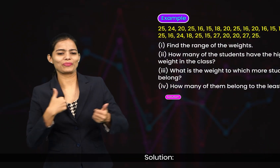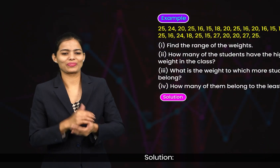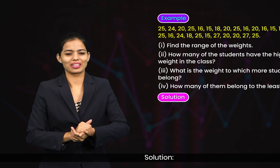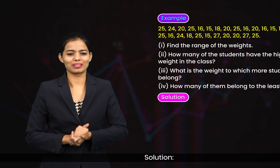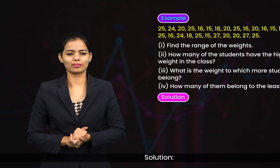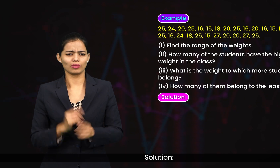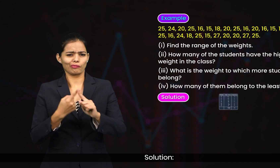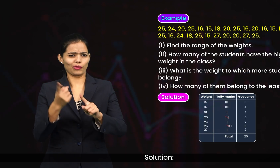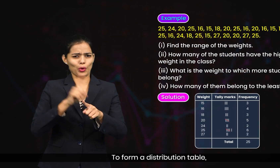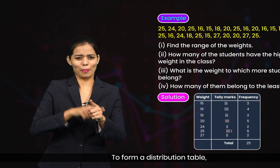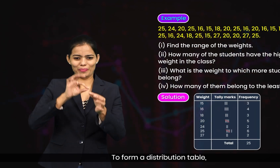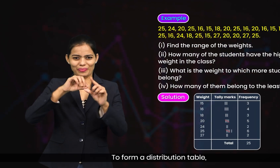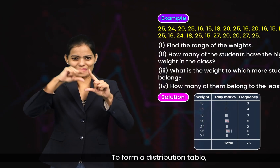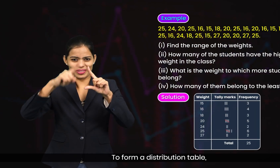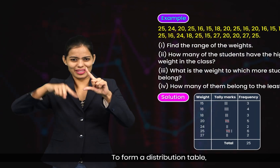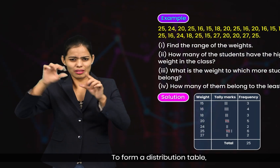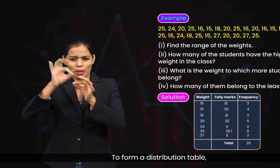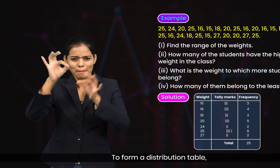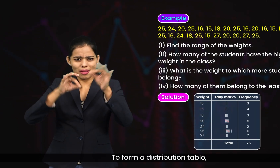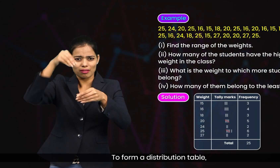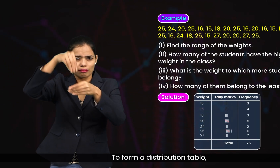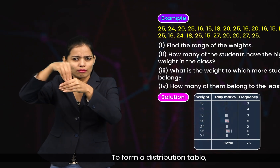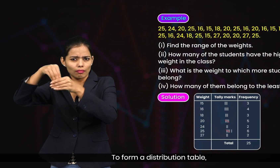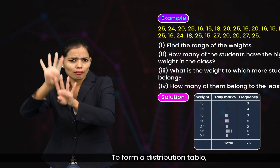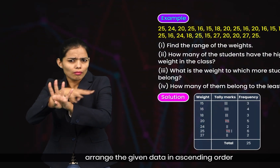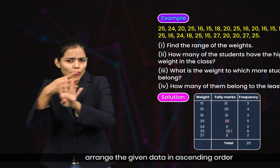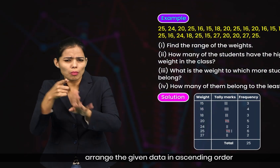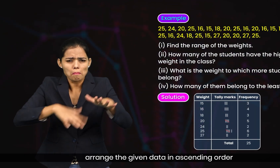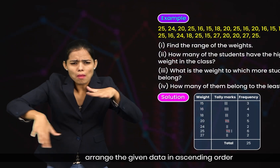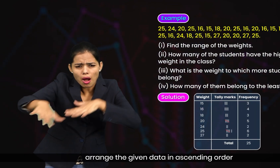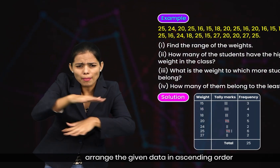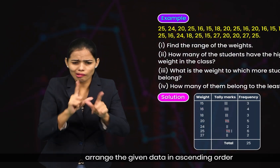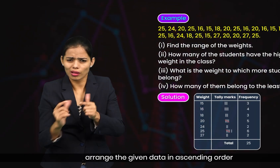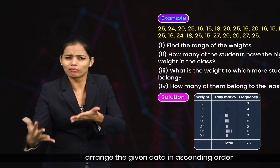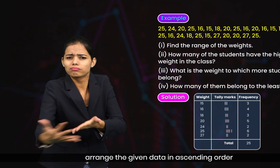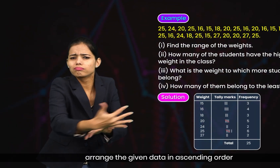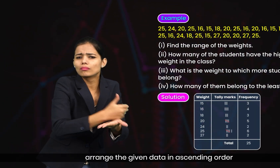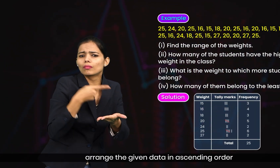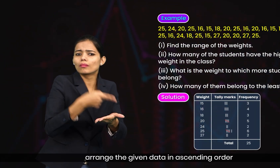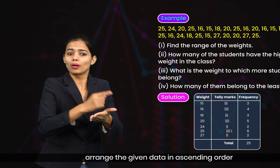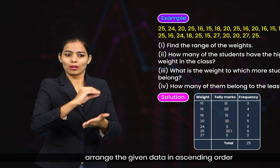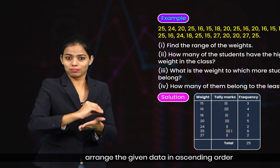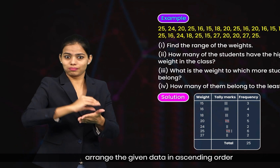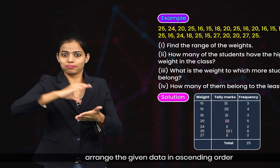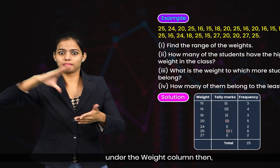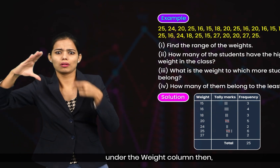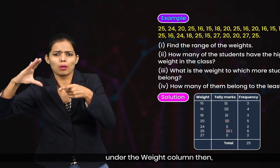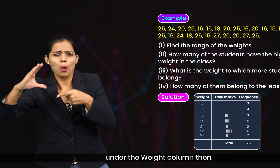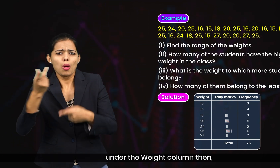Solution. To form a distribution table, arrange the given data in ascending order. Under the